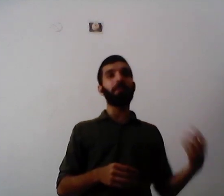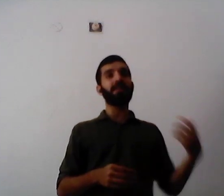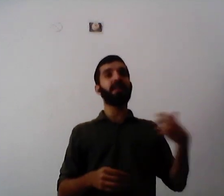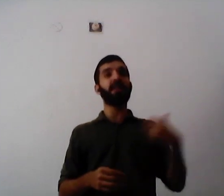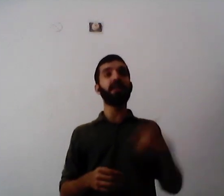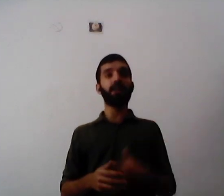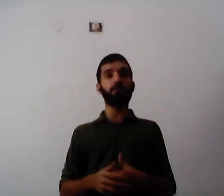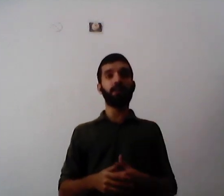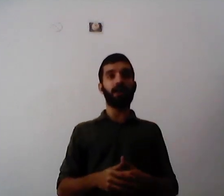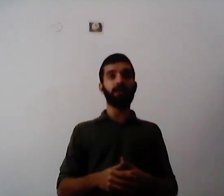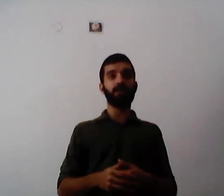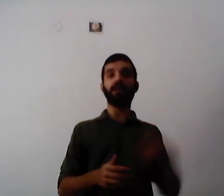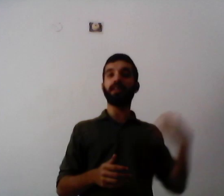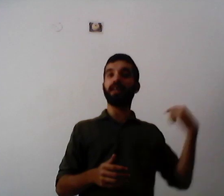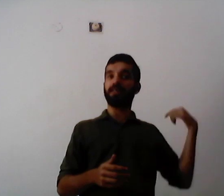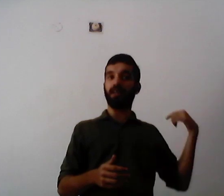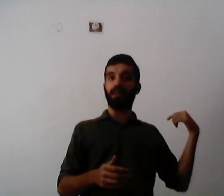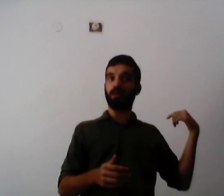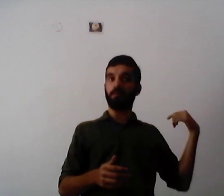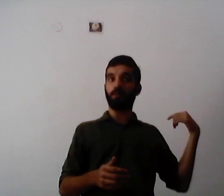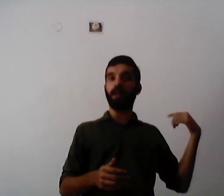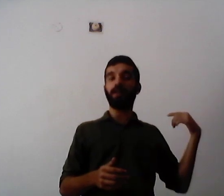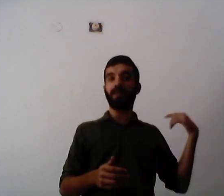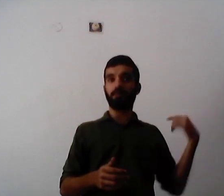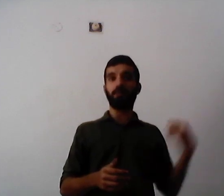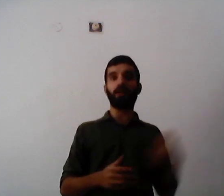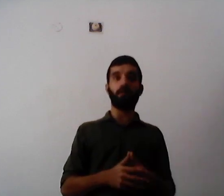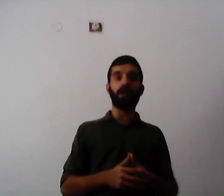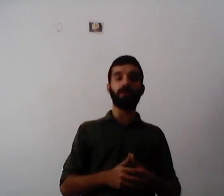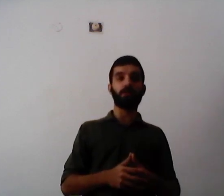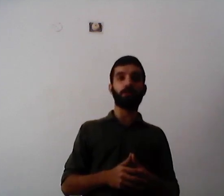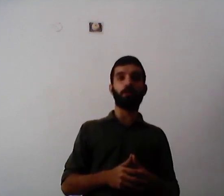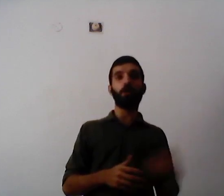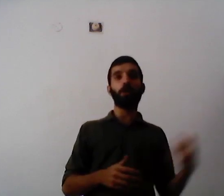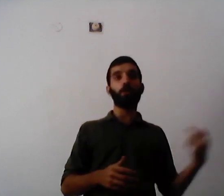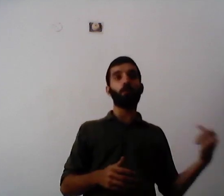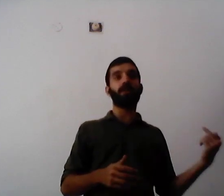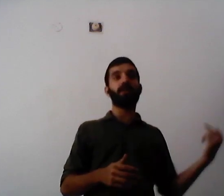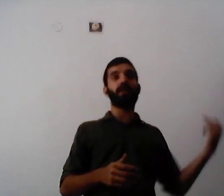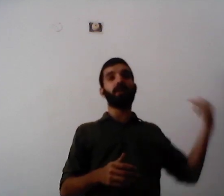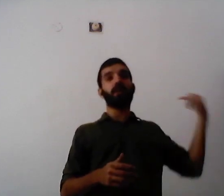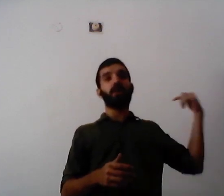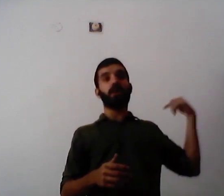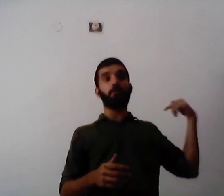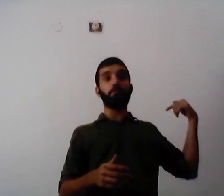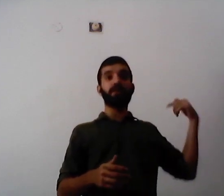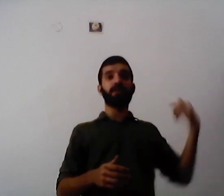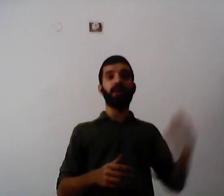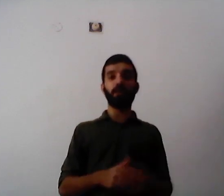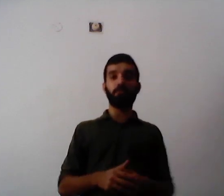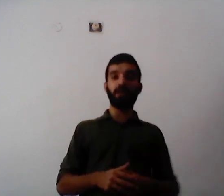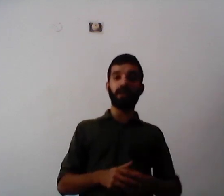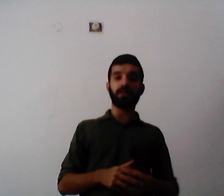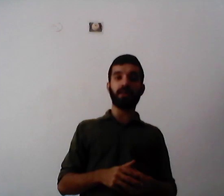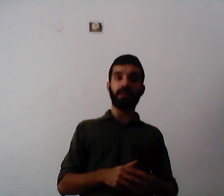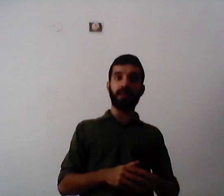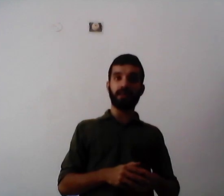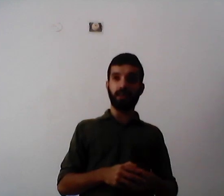mix helium gas in their cylinder. Okay, I'll explain why is it so. When they mix helium gas in their